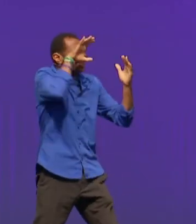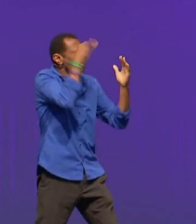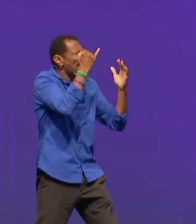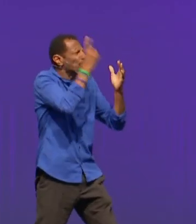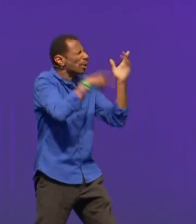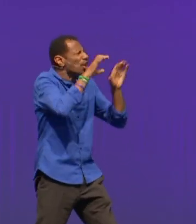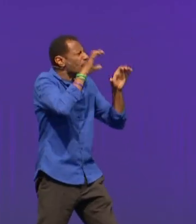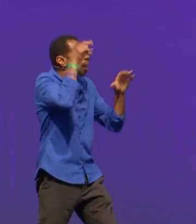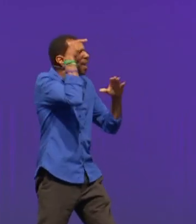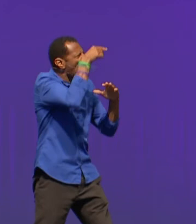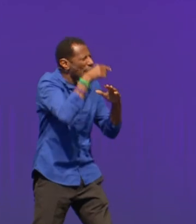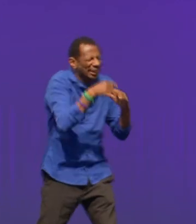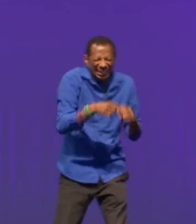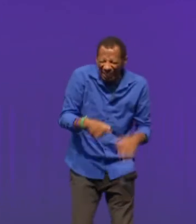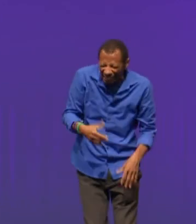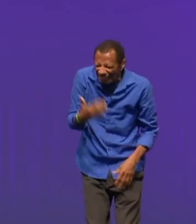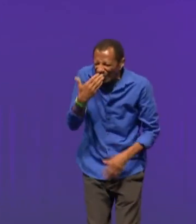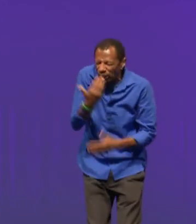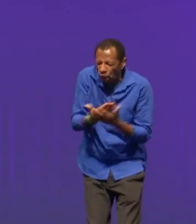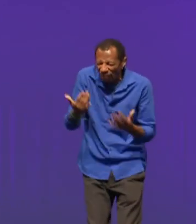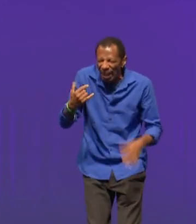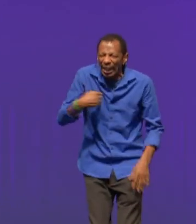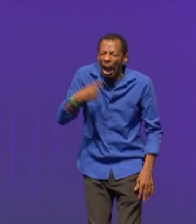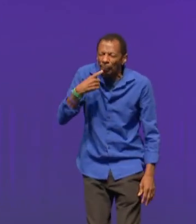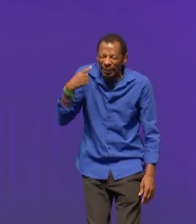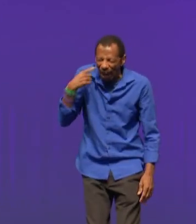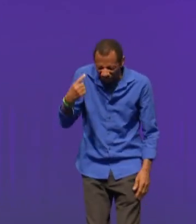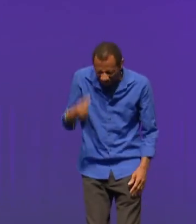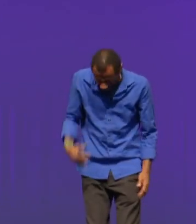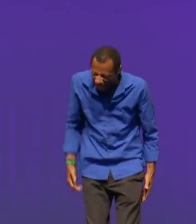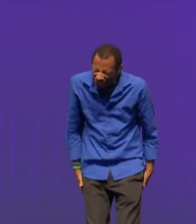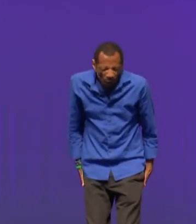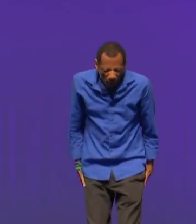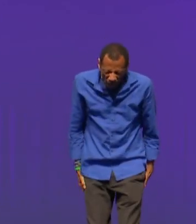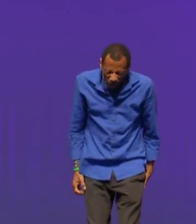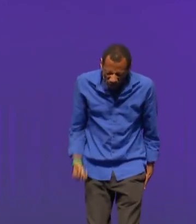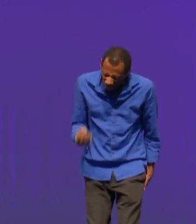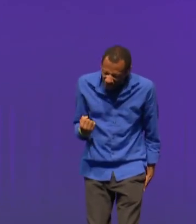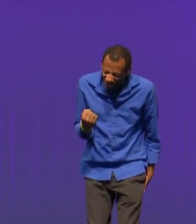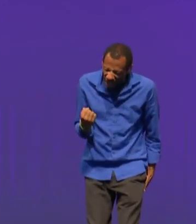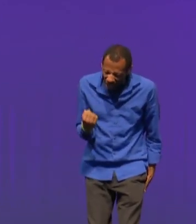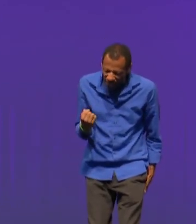Caesar, what are you doing in there? It's a good thing I'm deaf. Yeah. Woo! Love it.